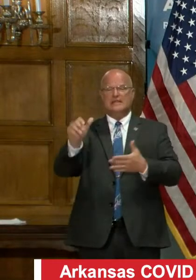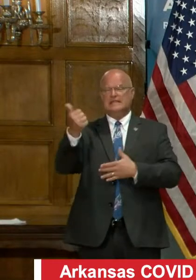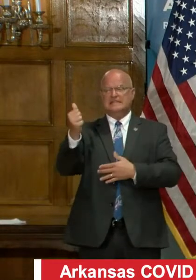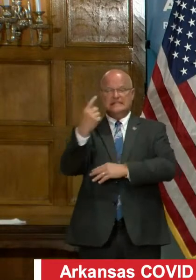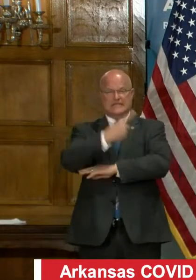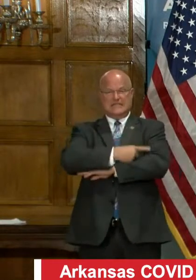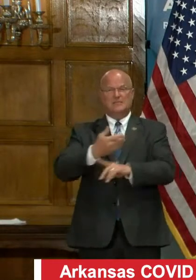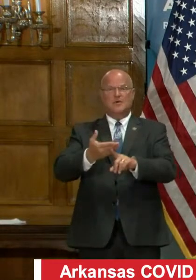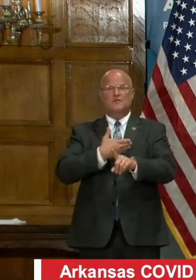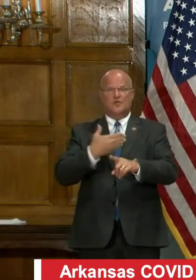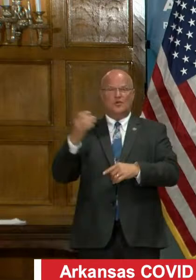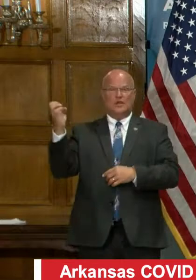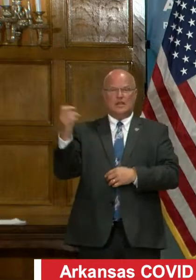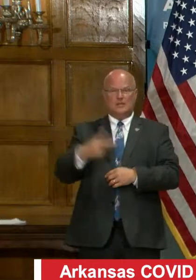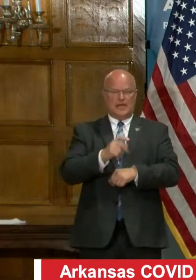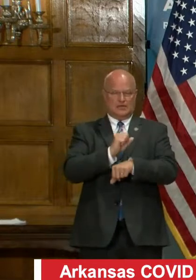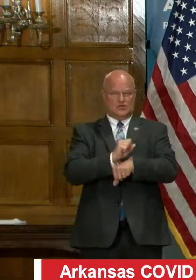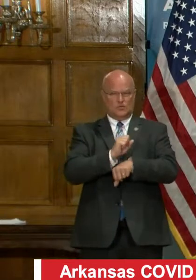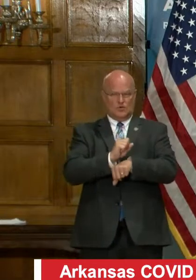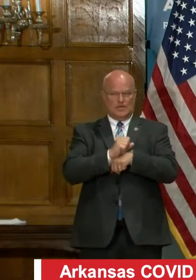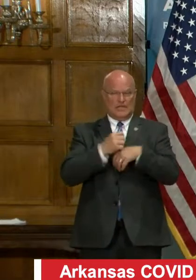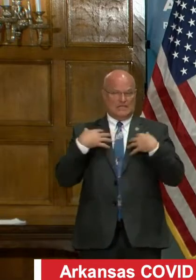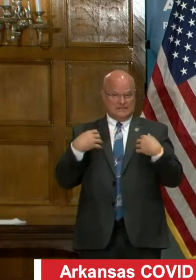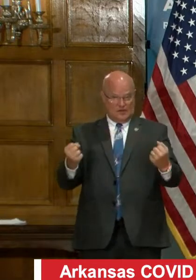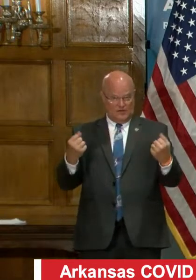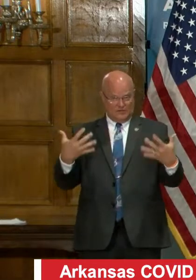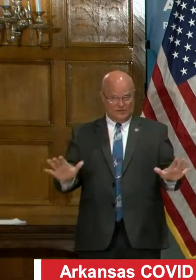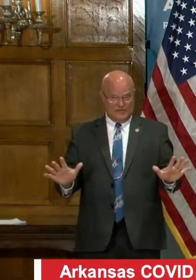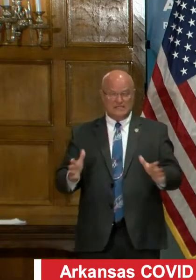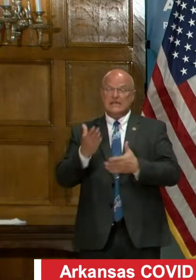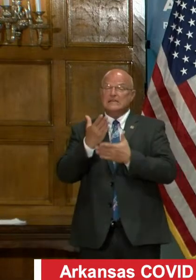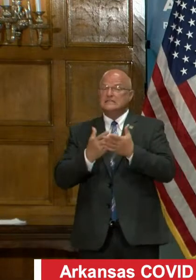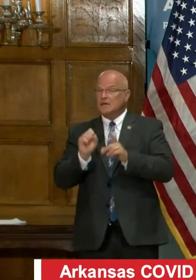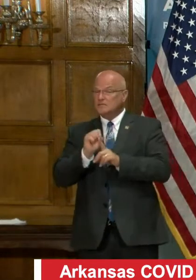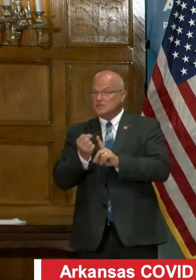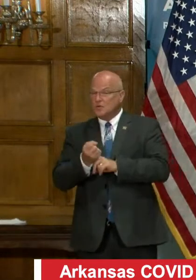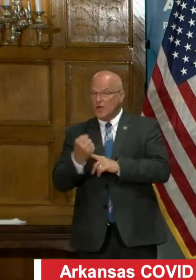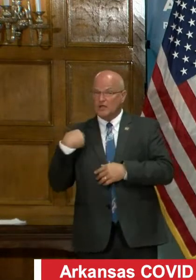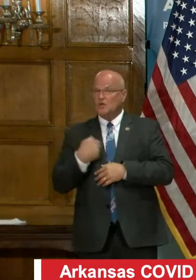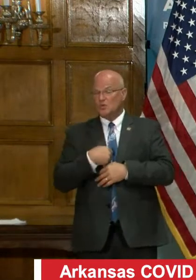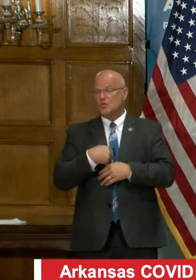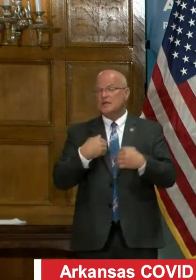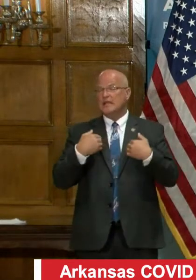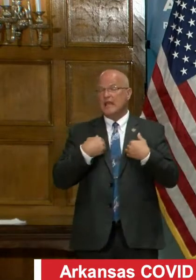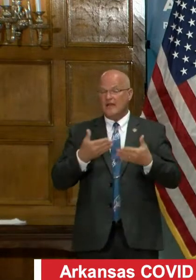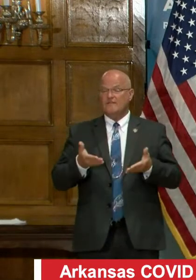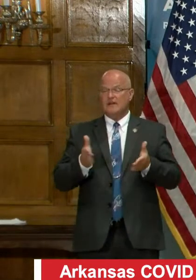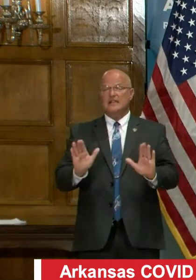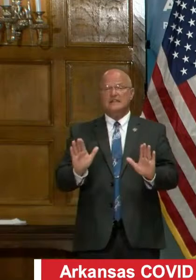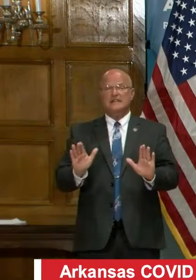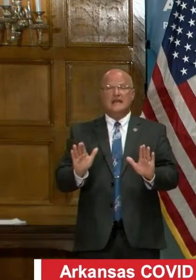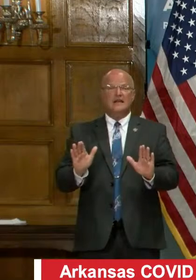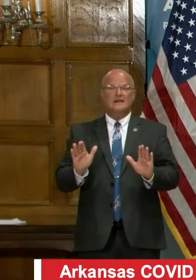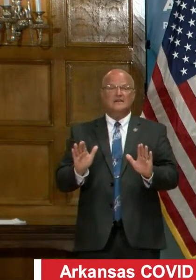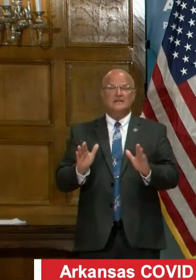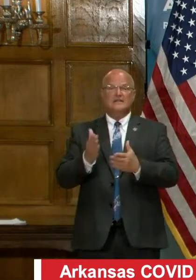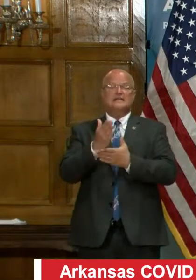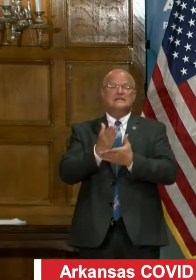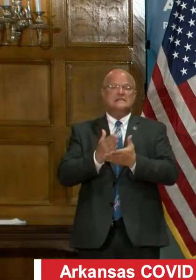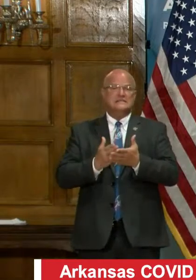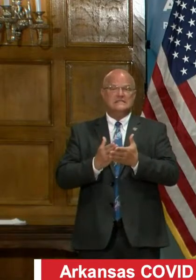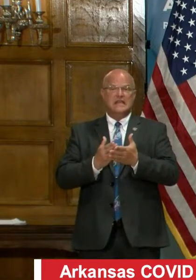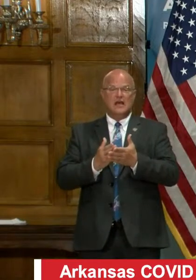10 days before someone's considered recovered. There are some situations where we have allowed